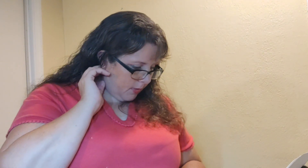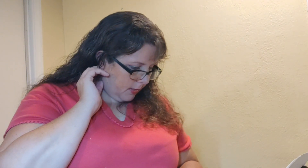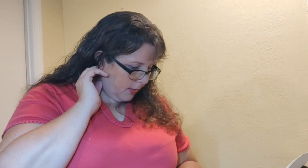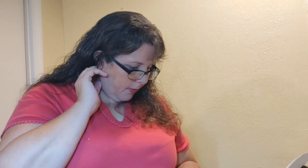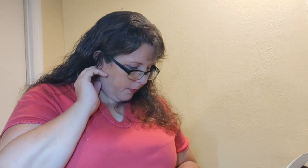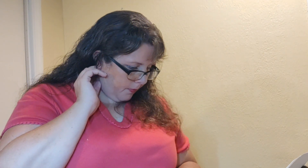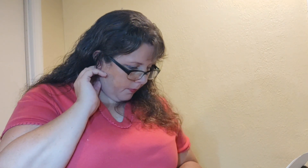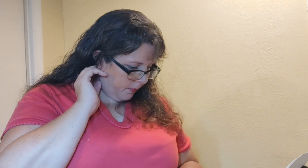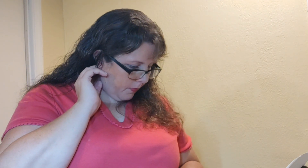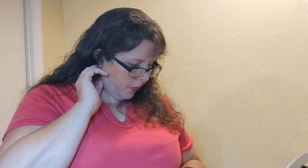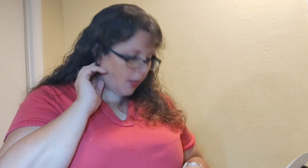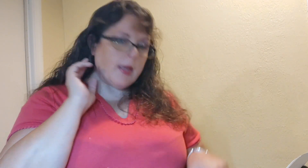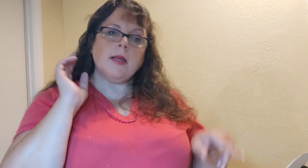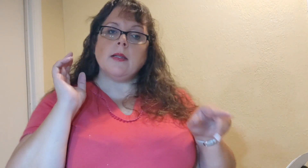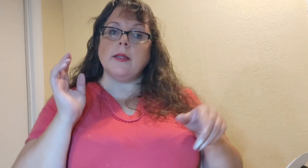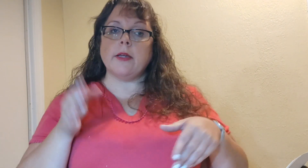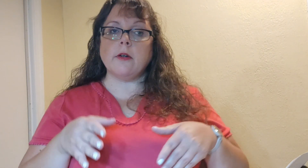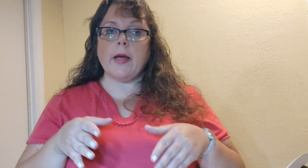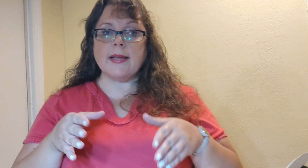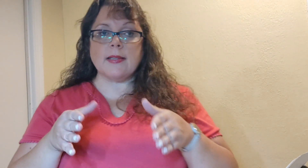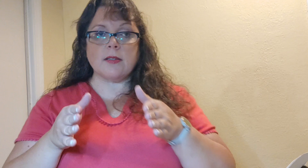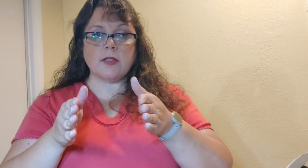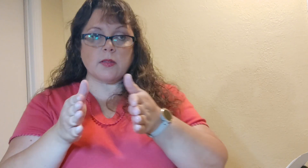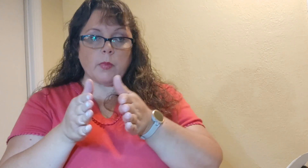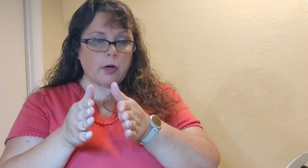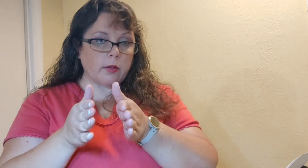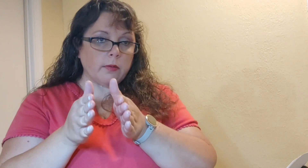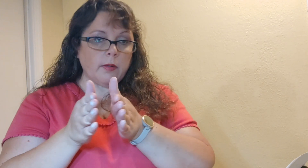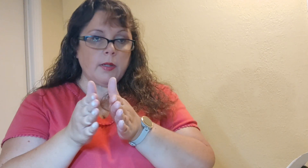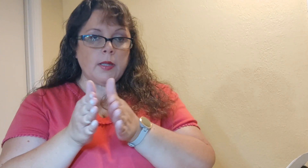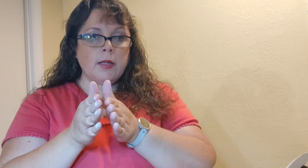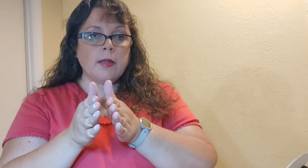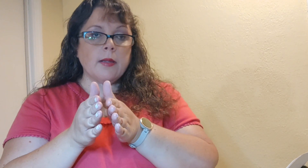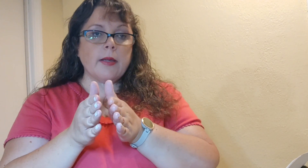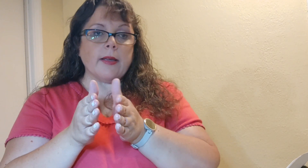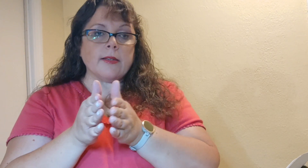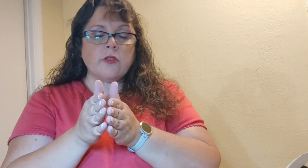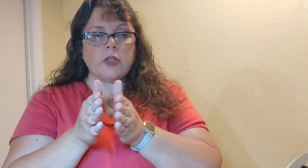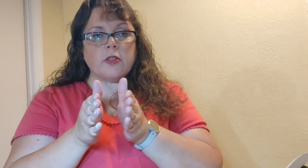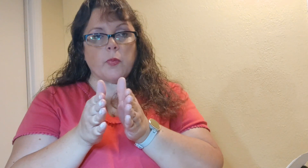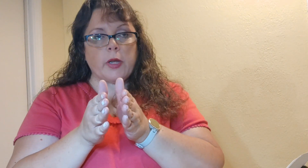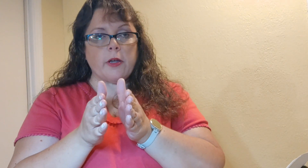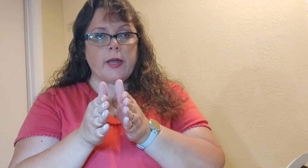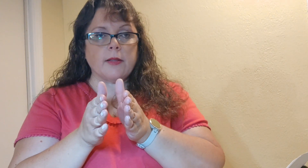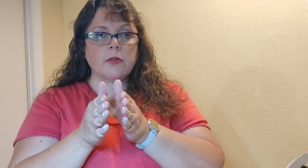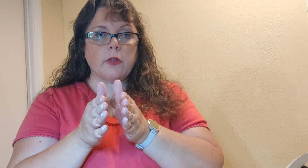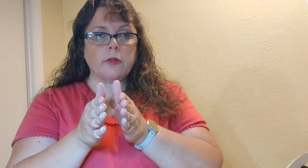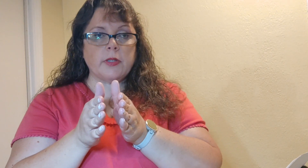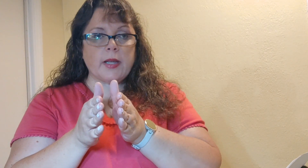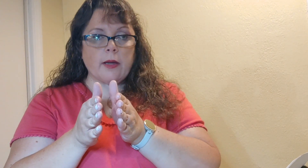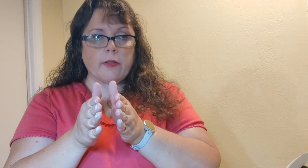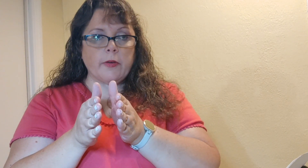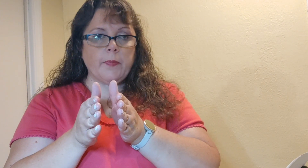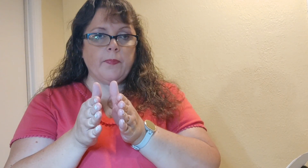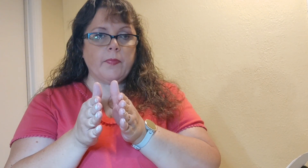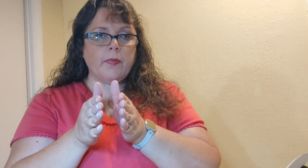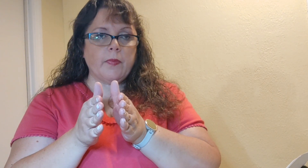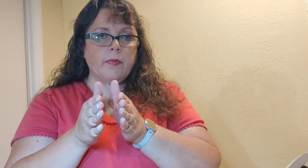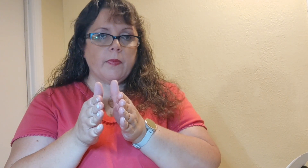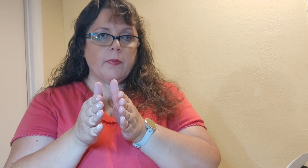Let's see. Little, as in small, is just you bring your hands close together,